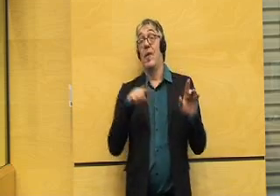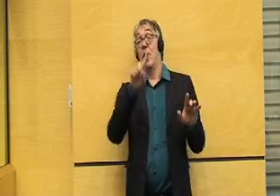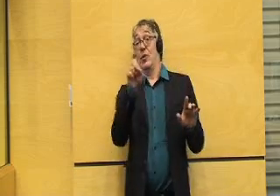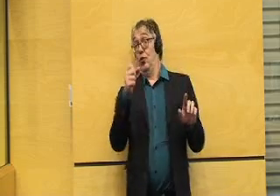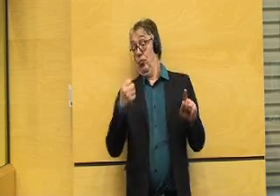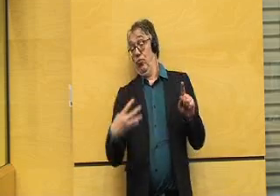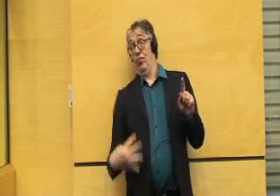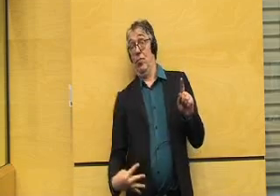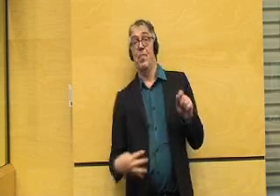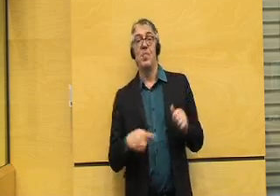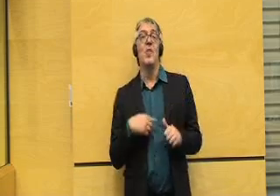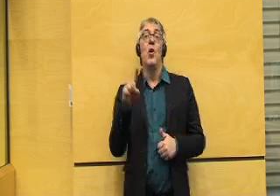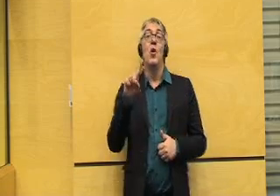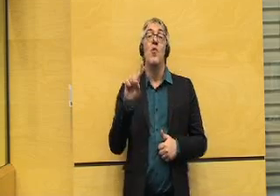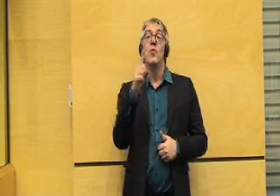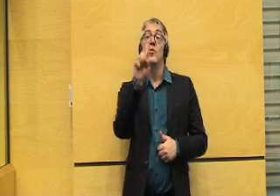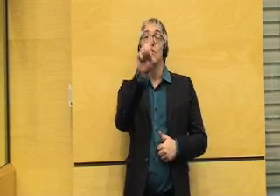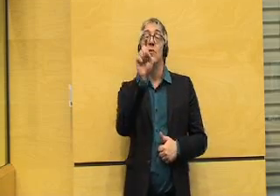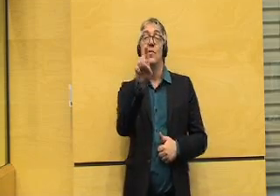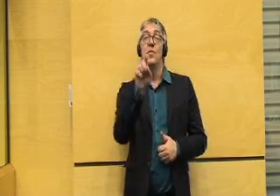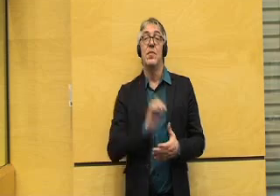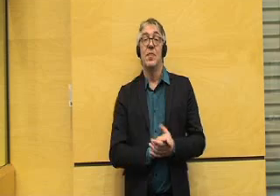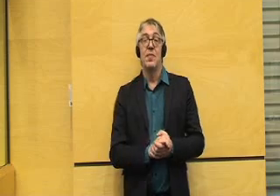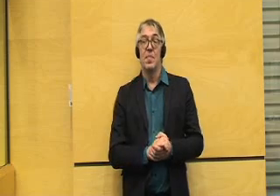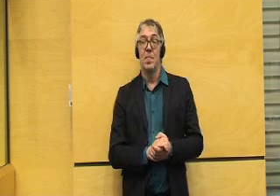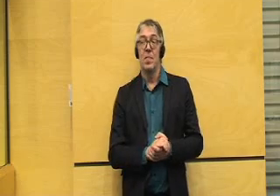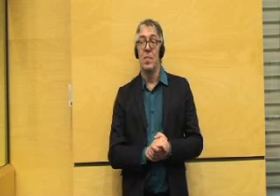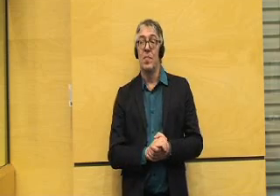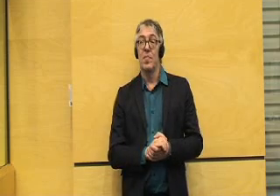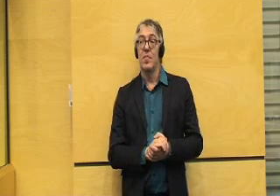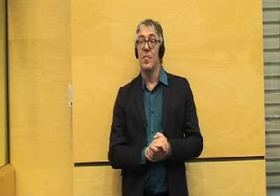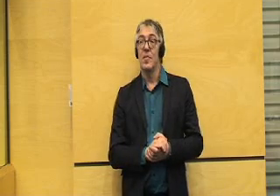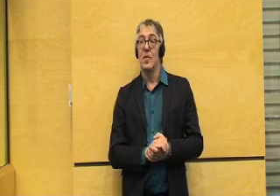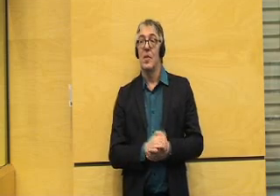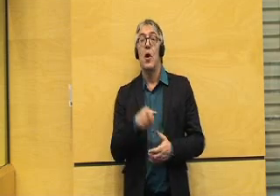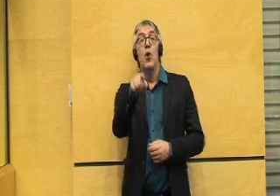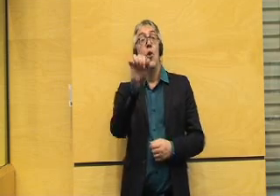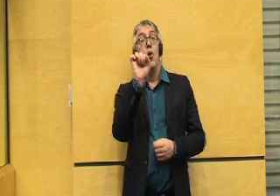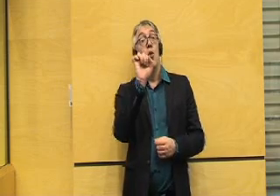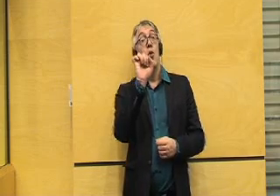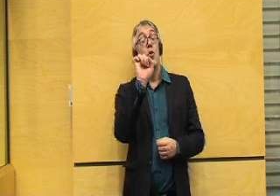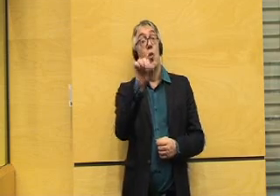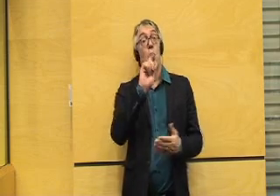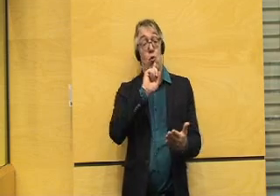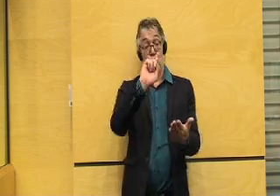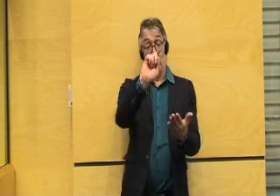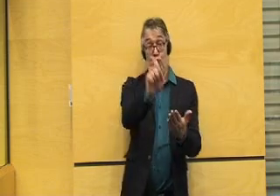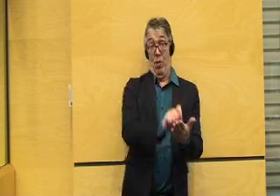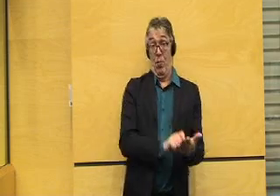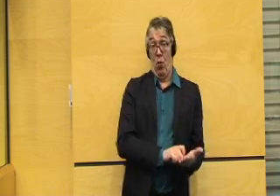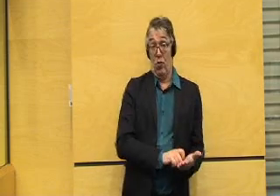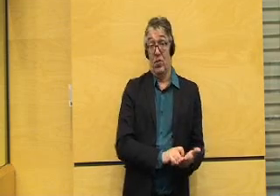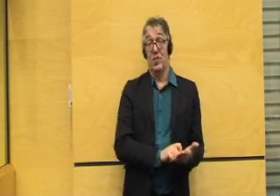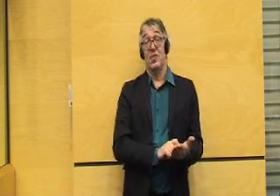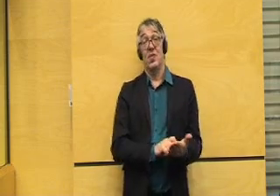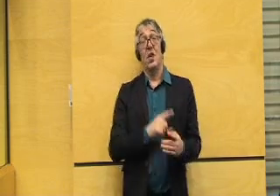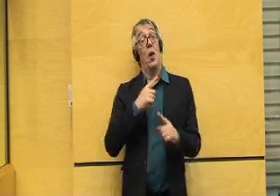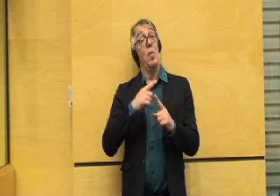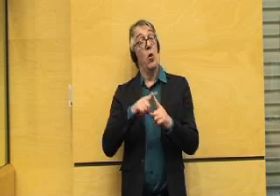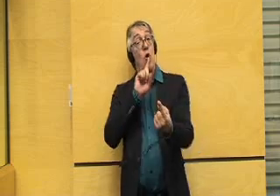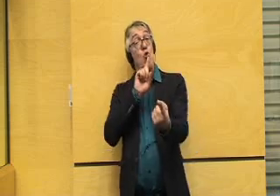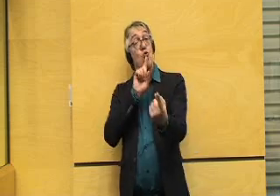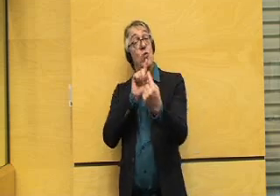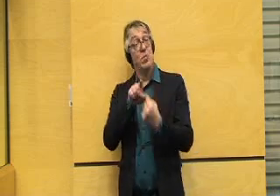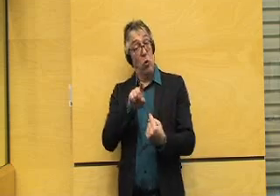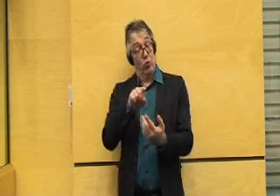Question number 1, you have in your official responses and initial report, you mentioned a wide